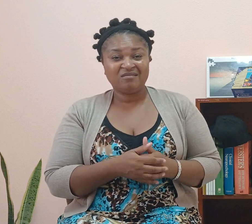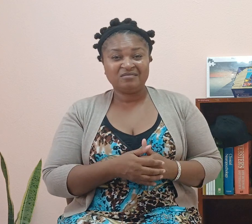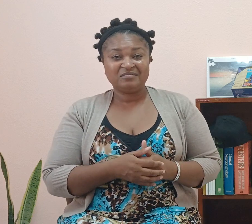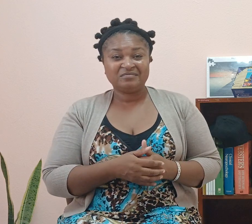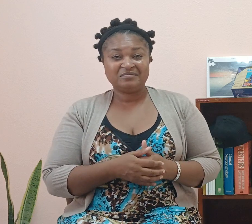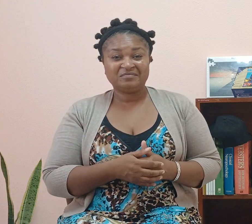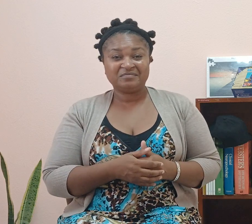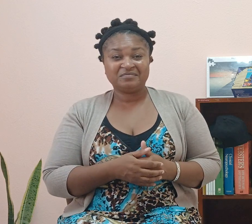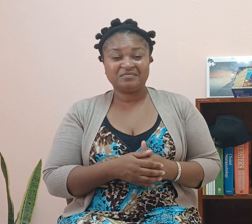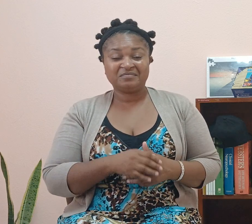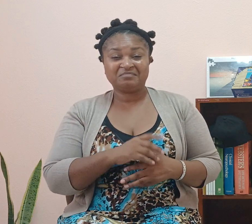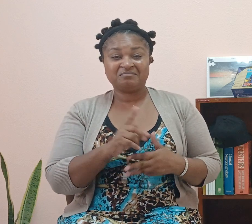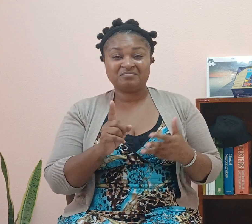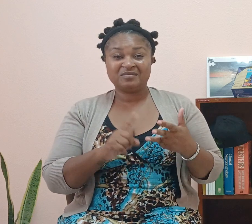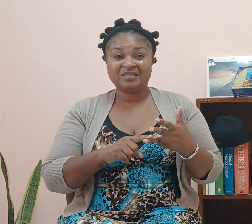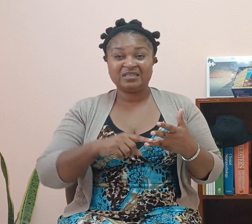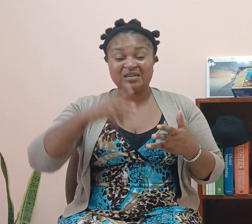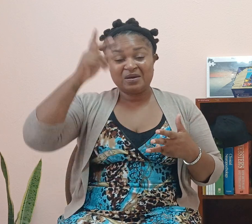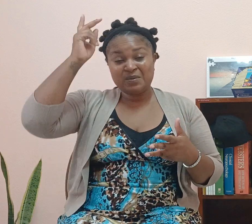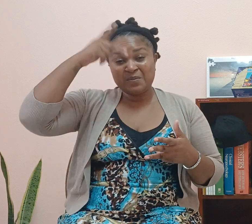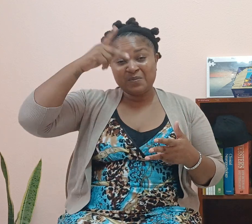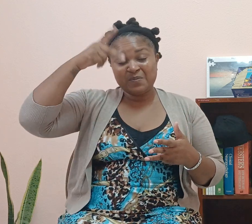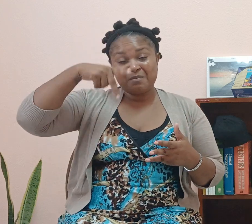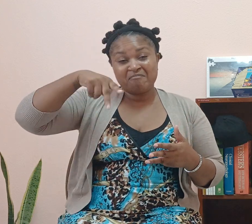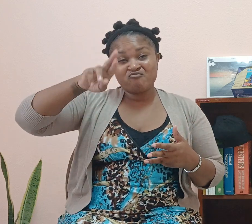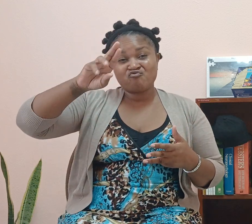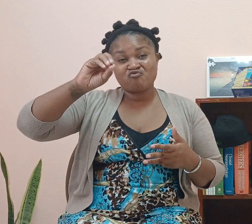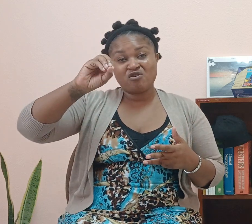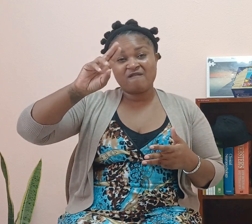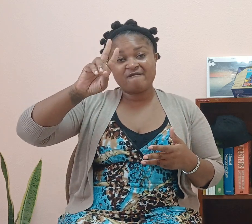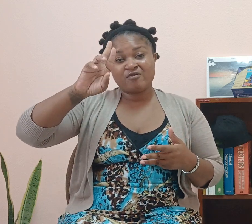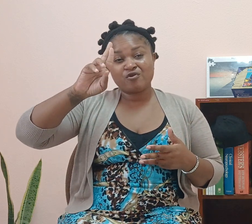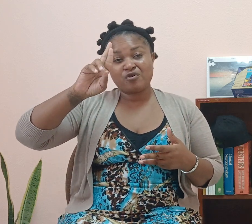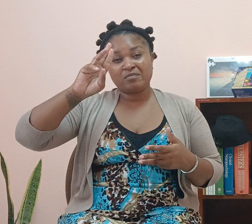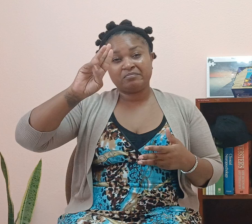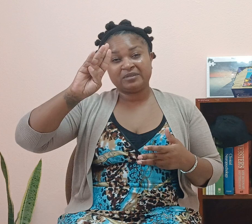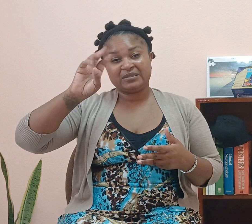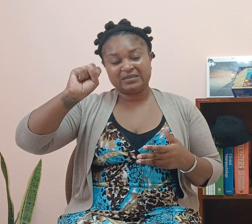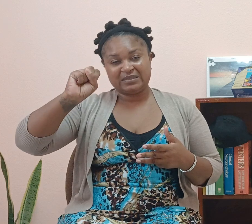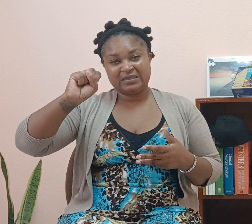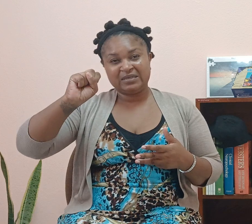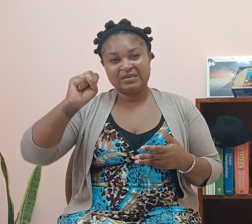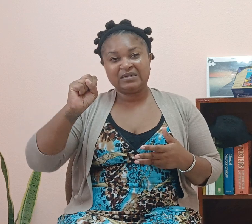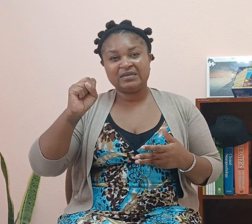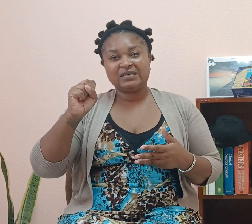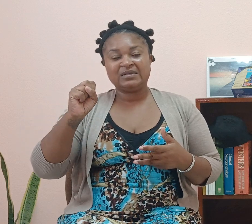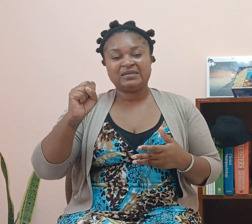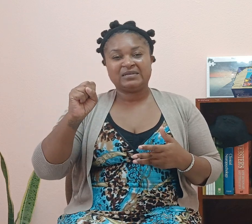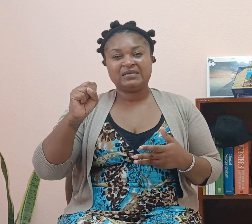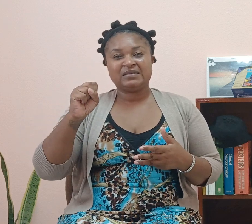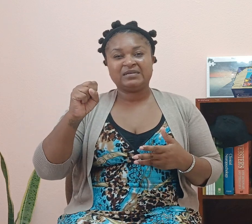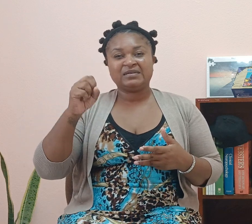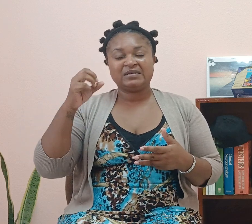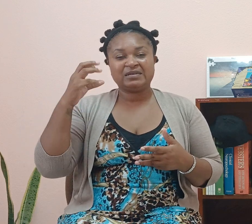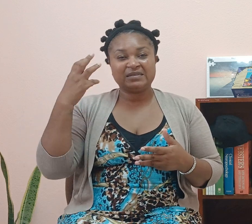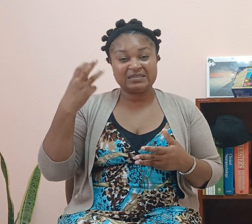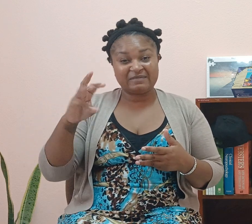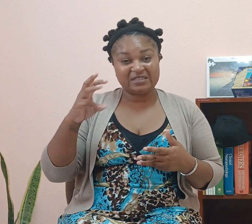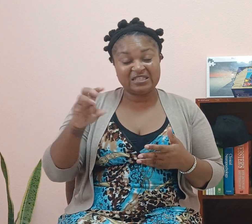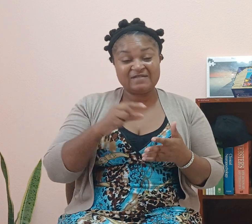Proverbs 17, verse 16, Common English Standard Version.